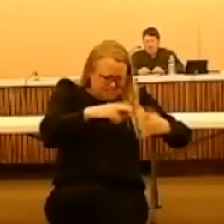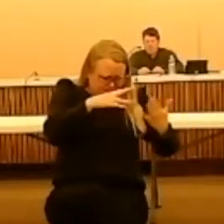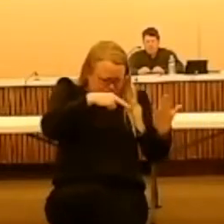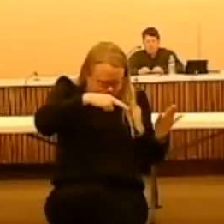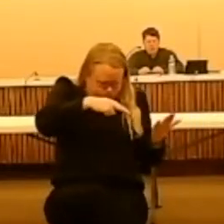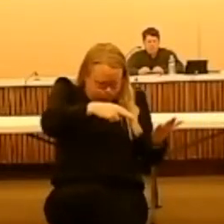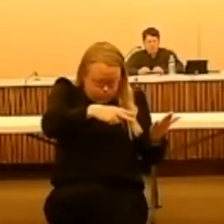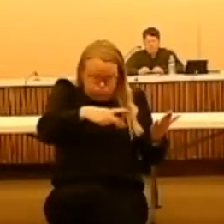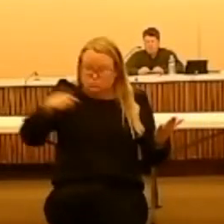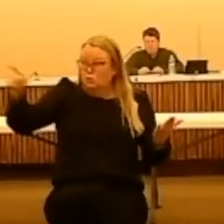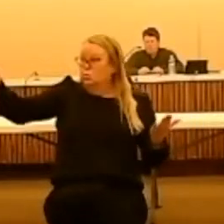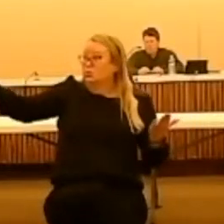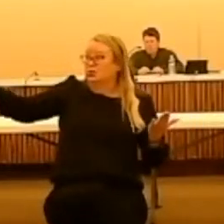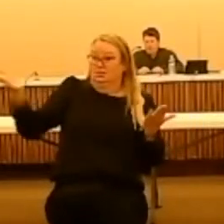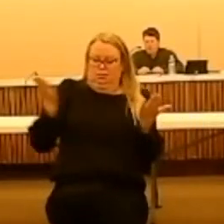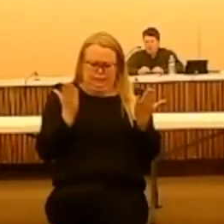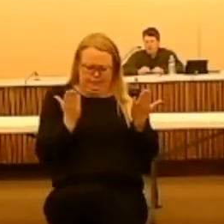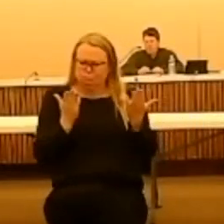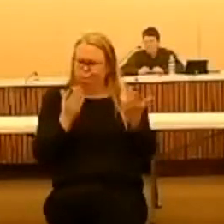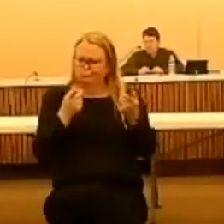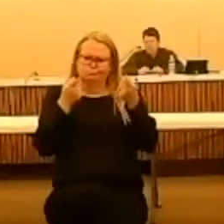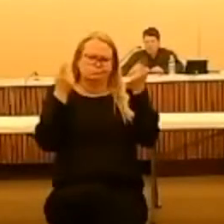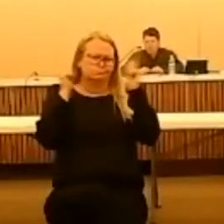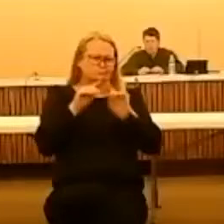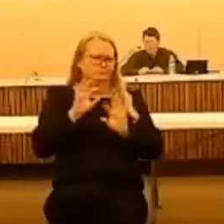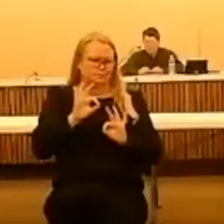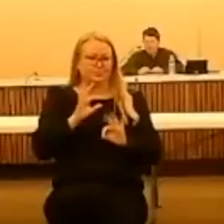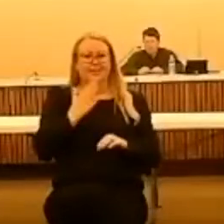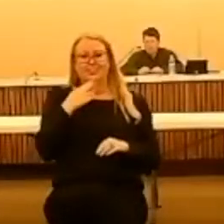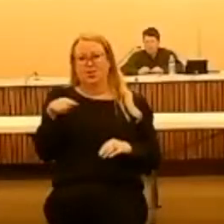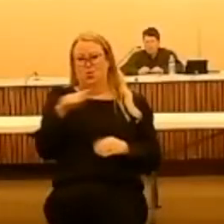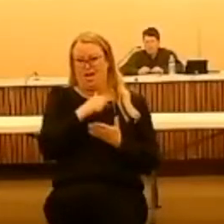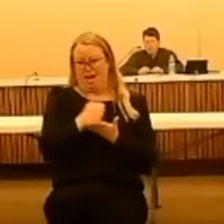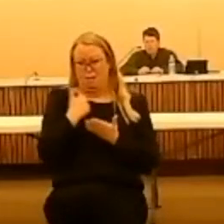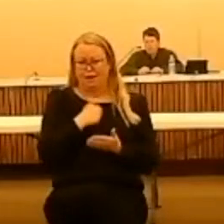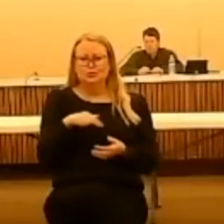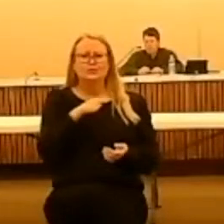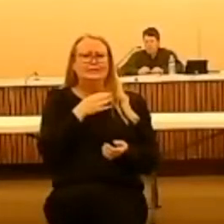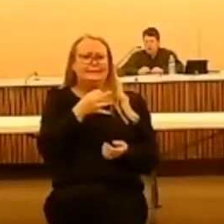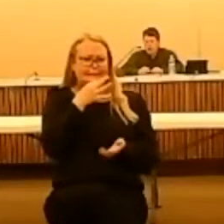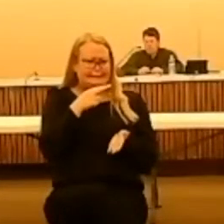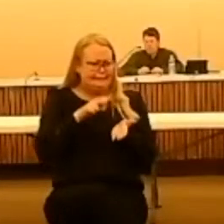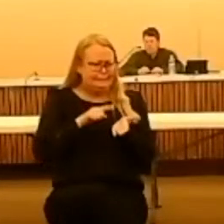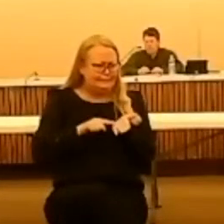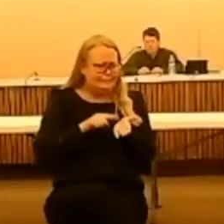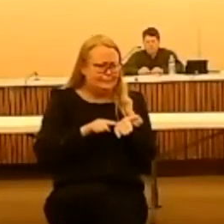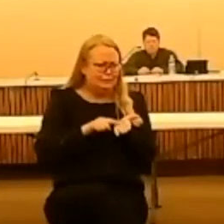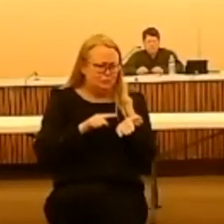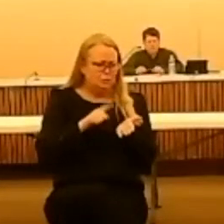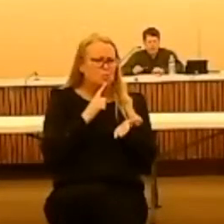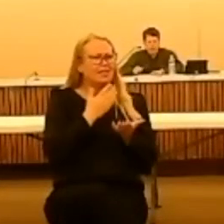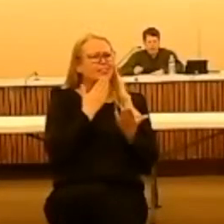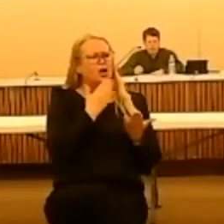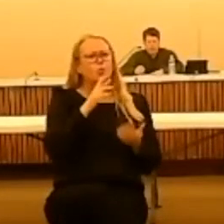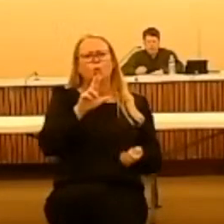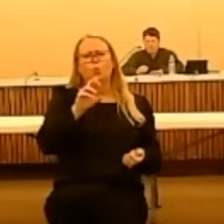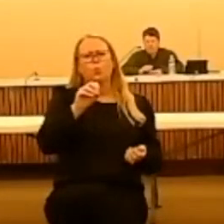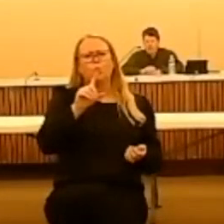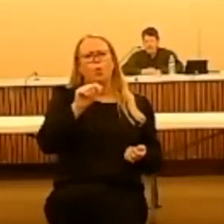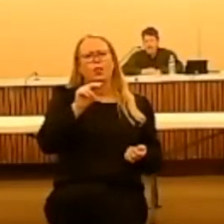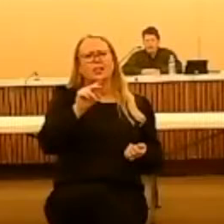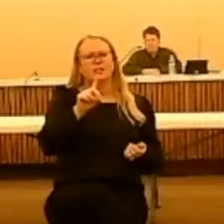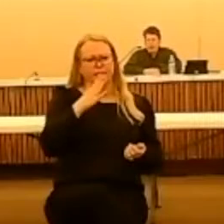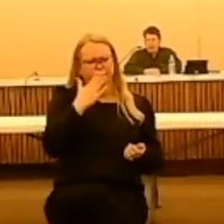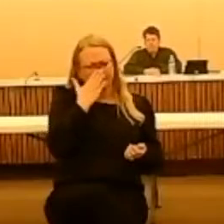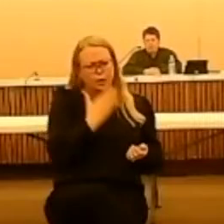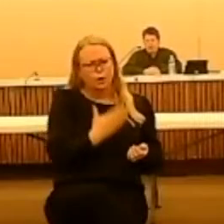thanks to all those who helped play detective work, including Roland. He was able to find